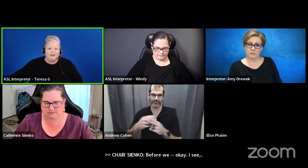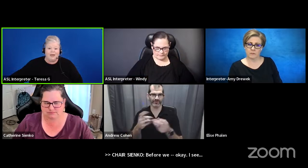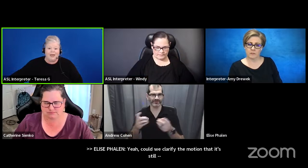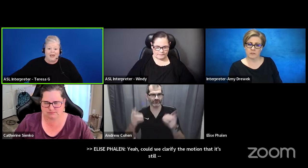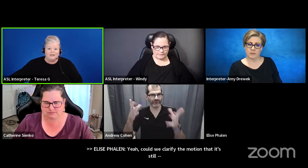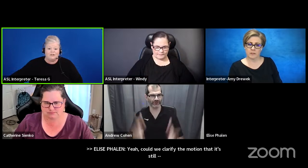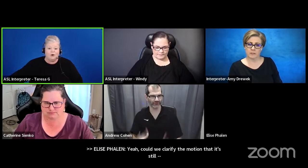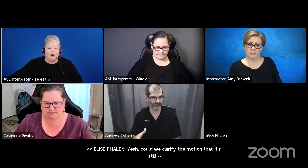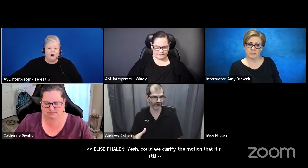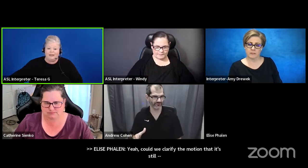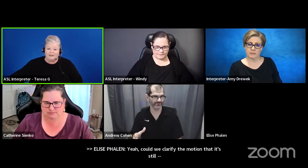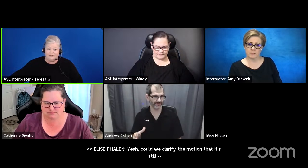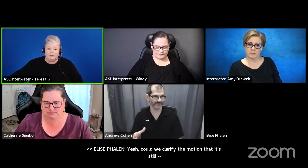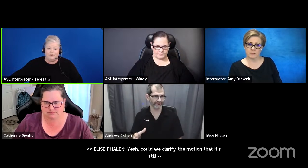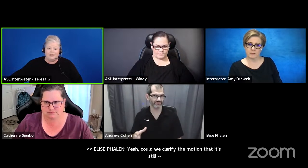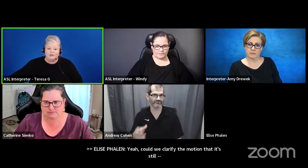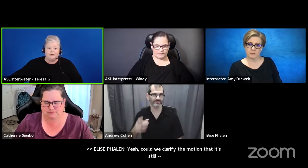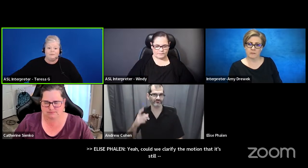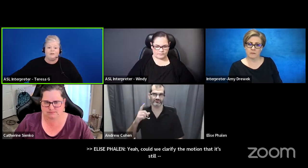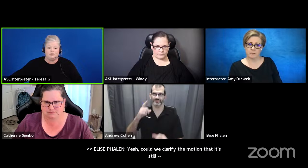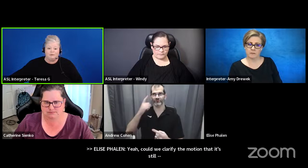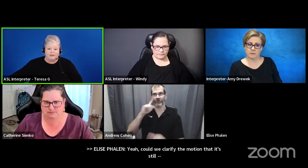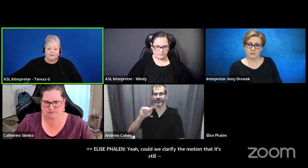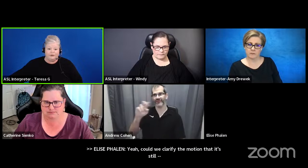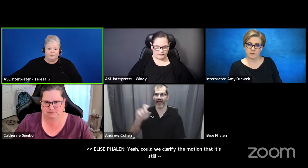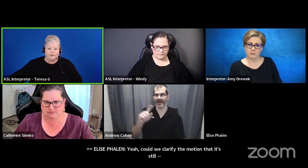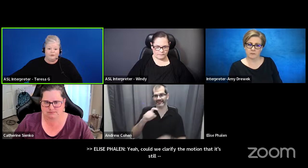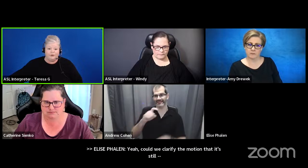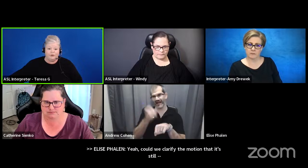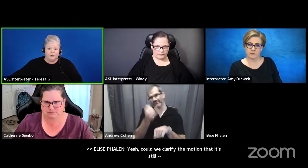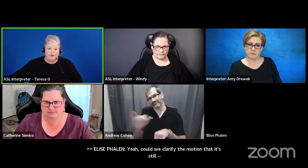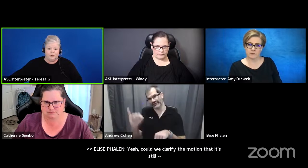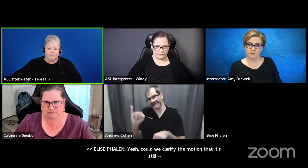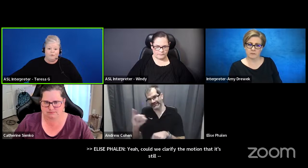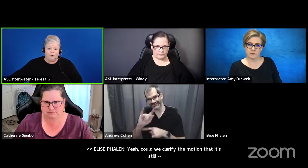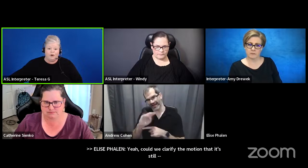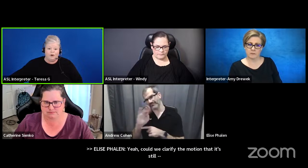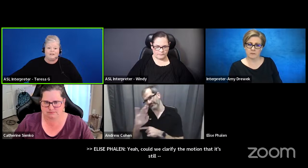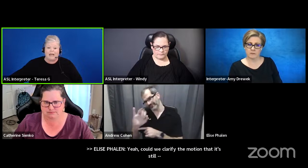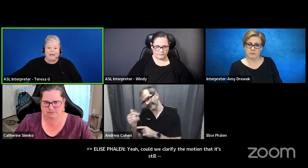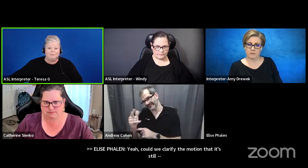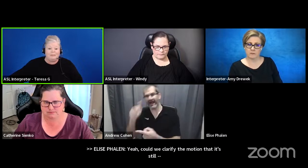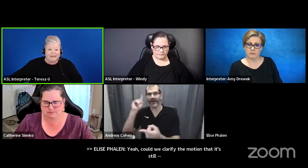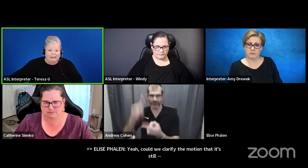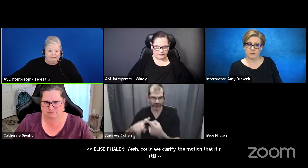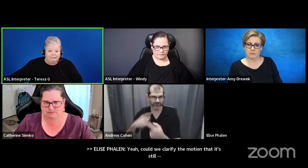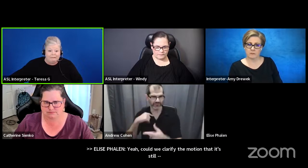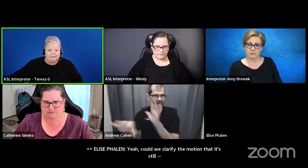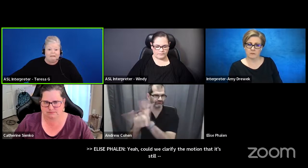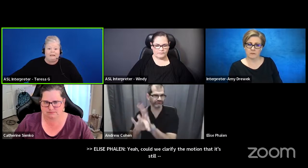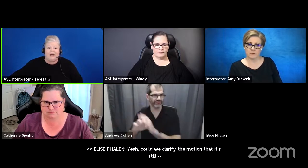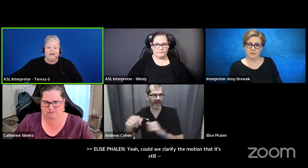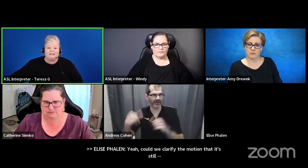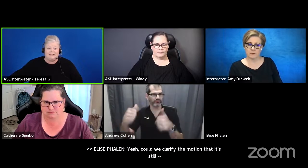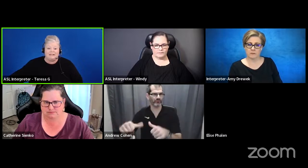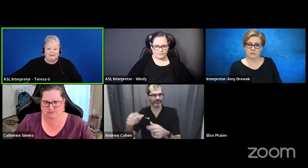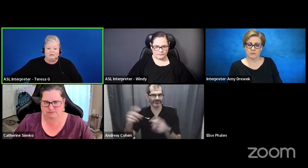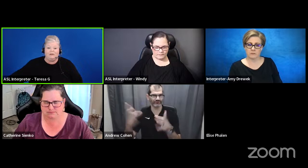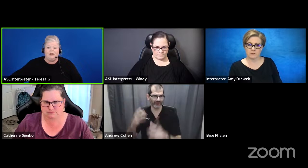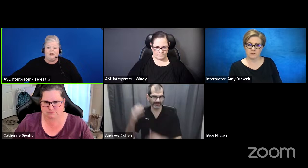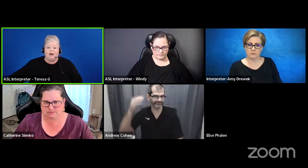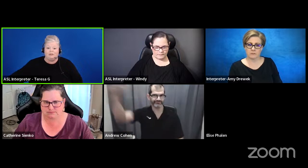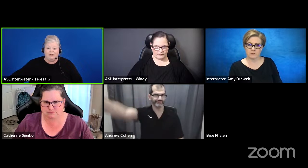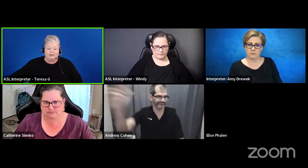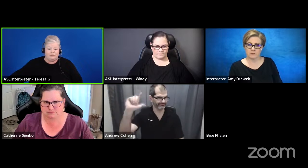Green as our interim director for the time being